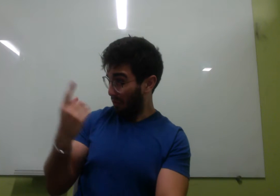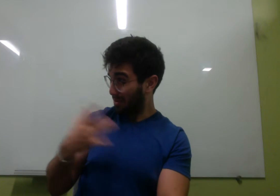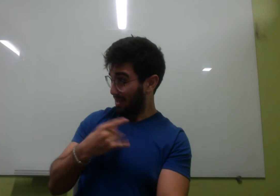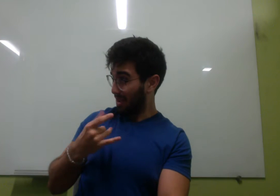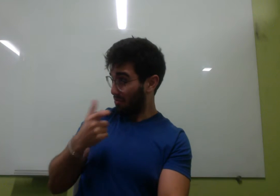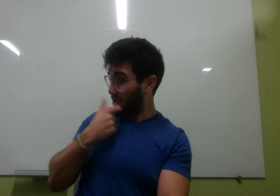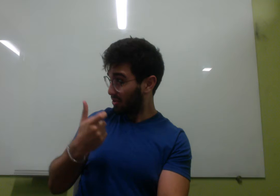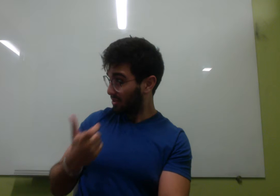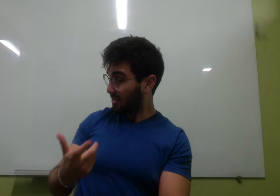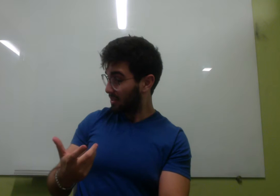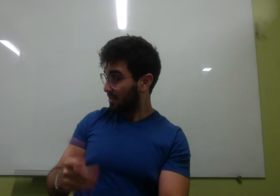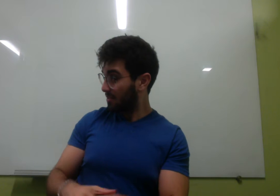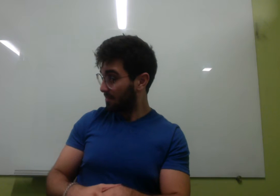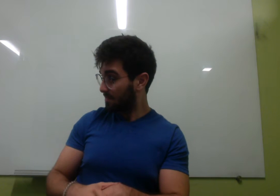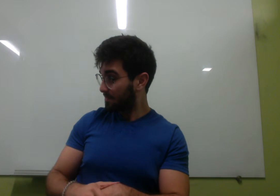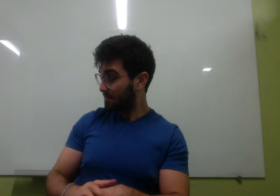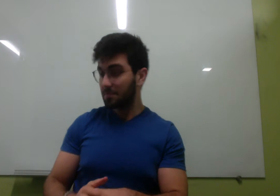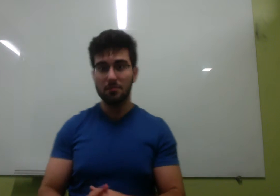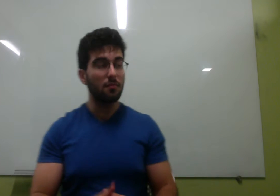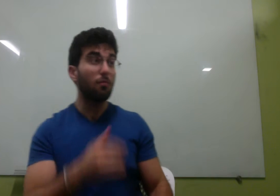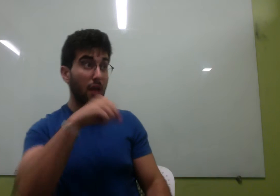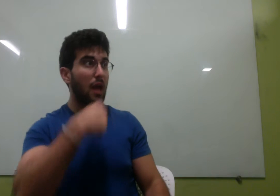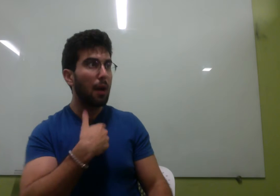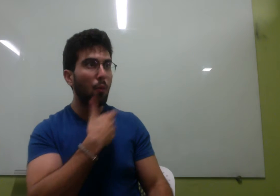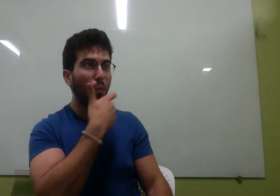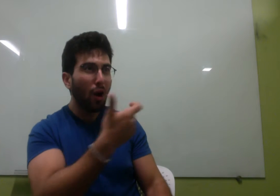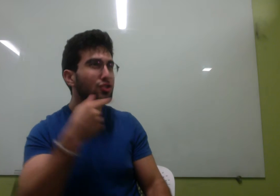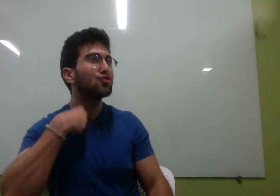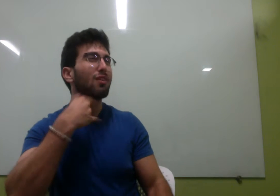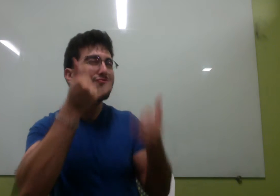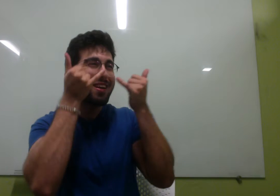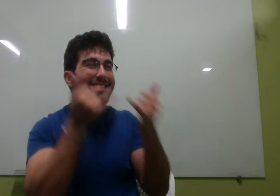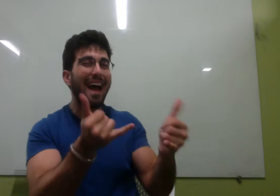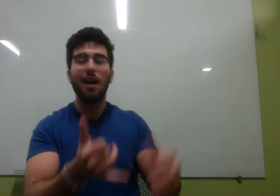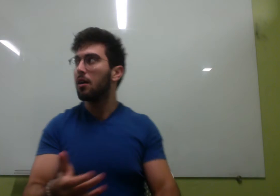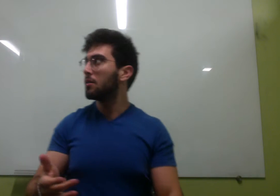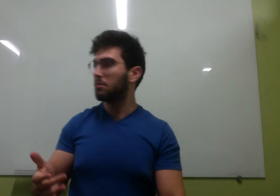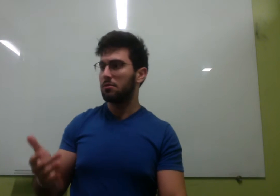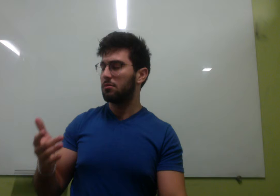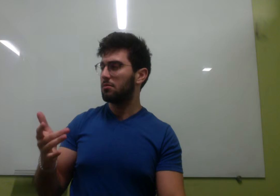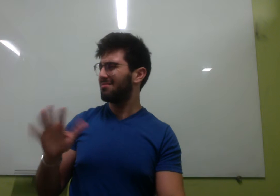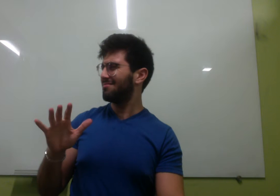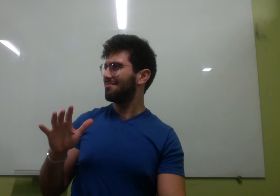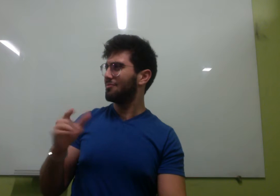So giraffe, are they outside of our studio? Mm-hmm. Oh my gosh, how wonderful would that be? See, you can't see them. They're looking over your shoulder right I now. know, I have my back to the